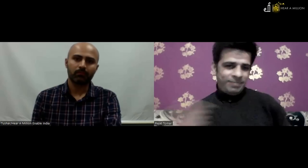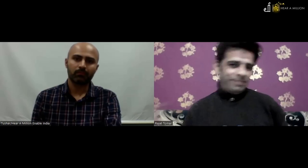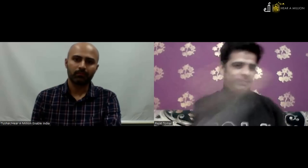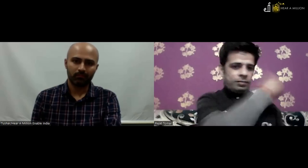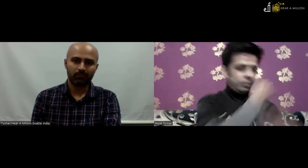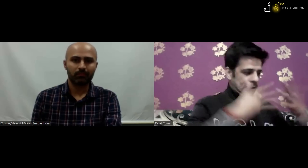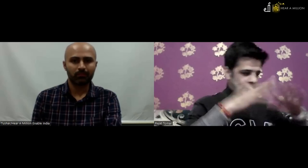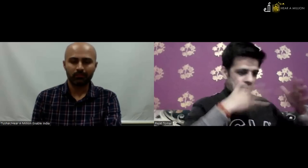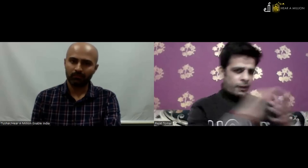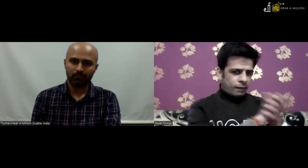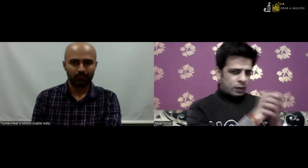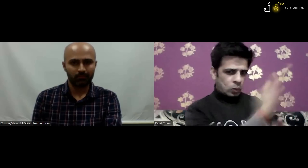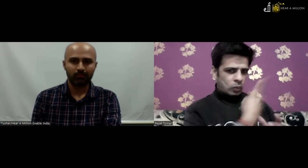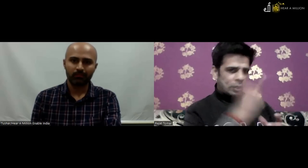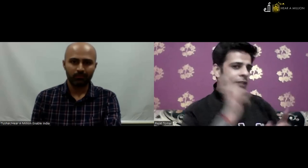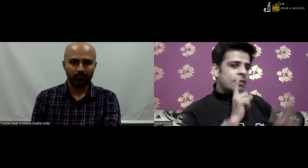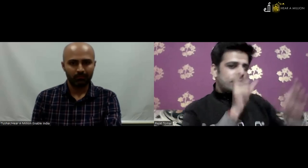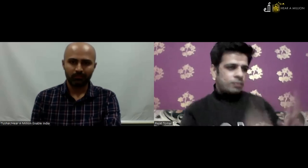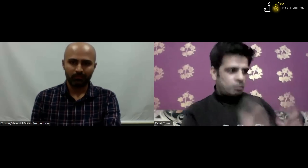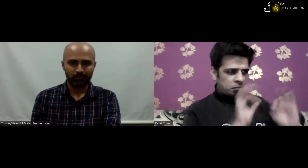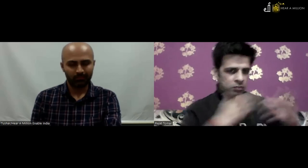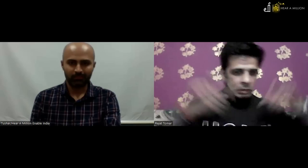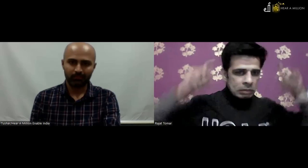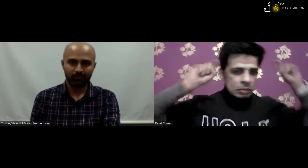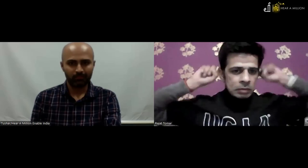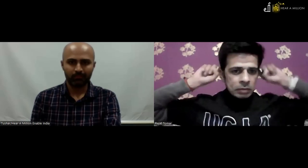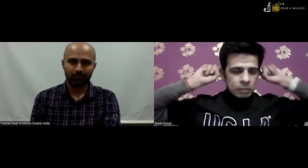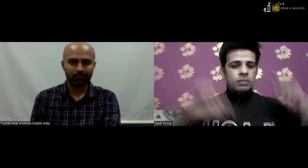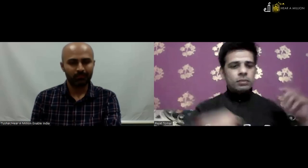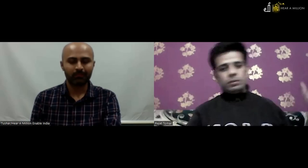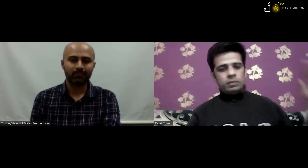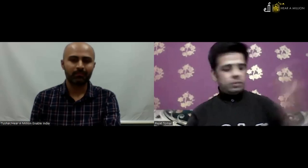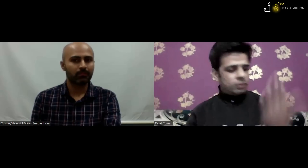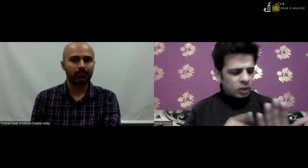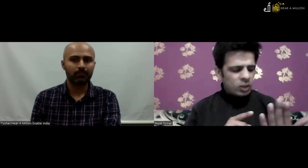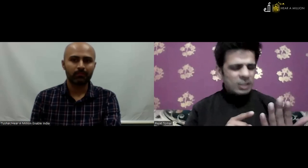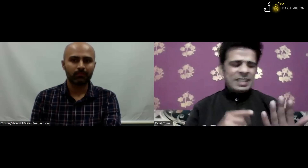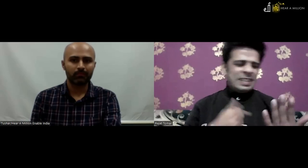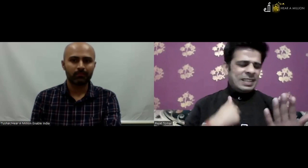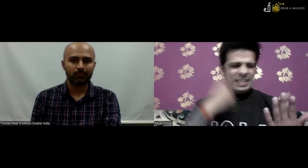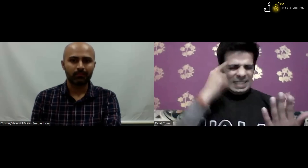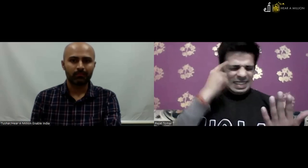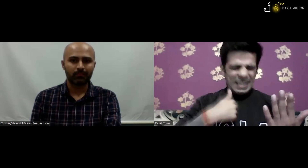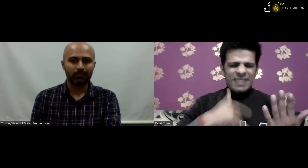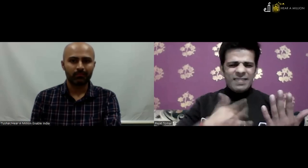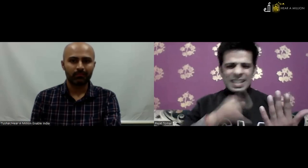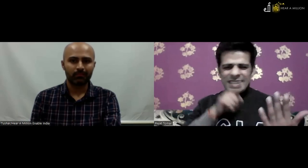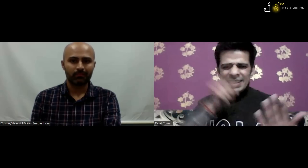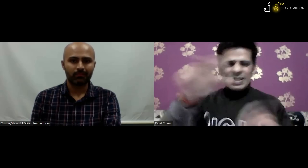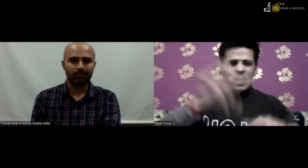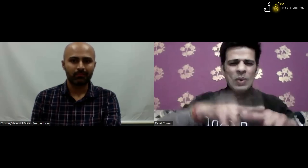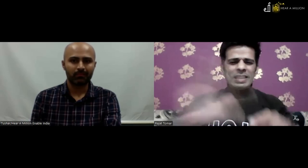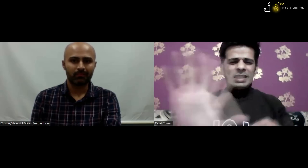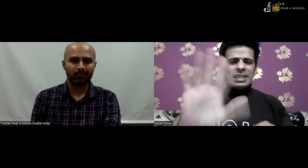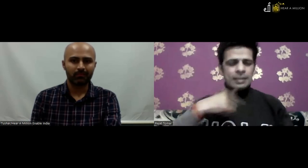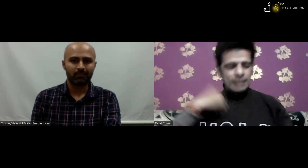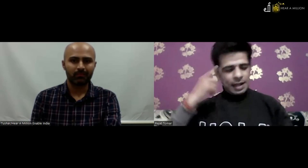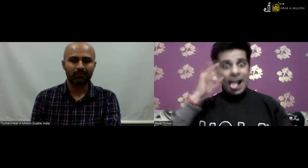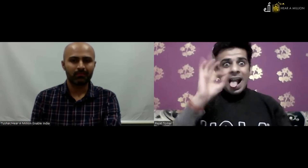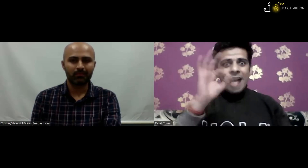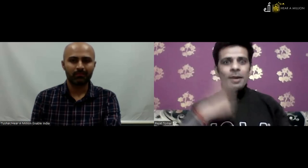have a hearing aid. I told them, okay. I went and I put the hearing aid, and then I